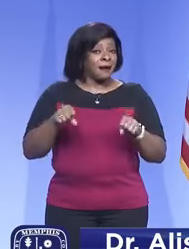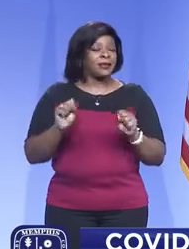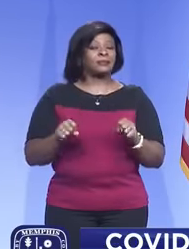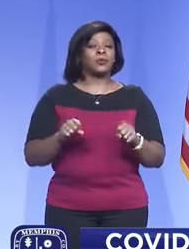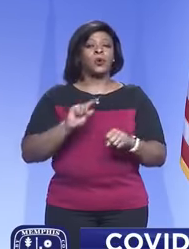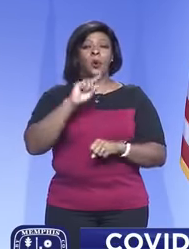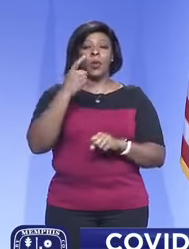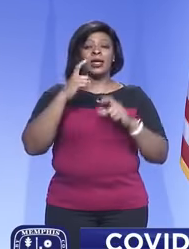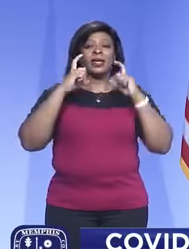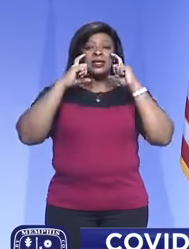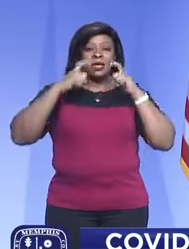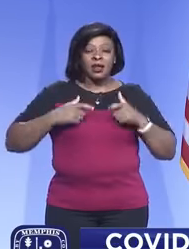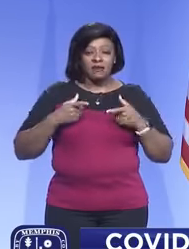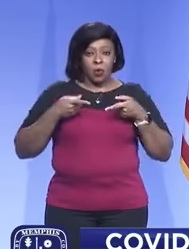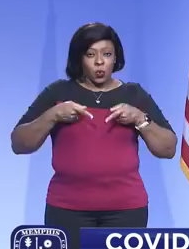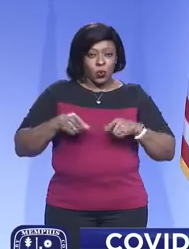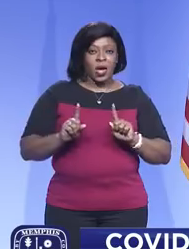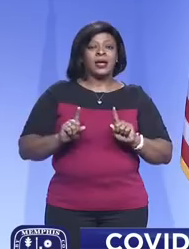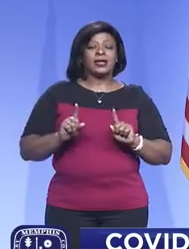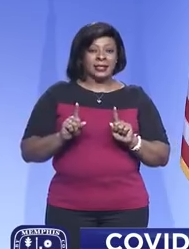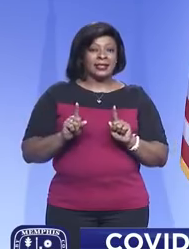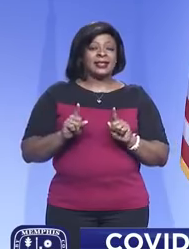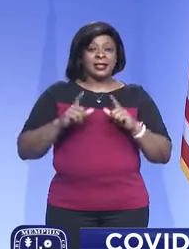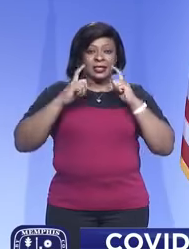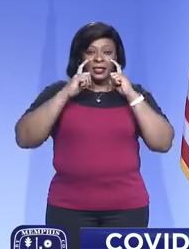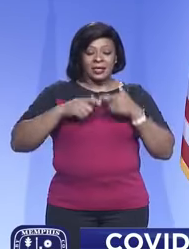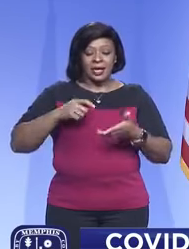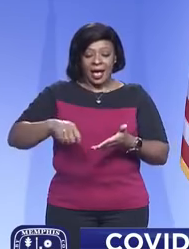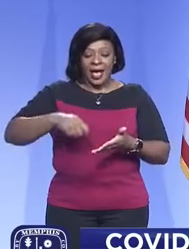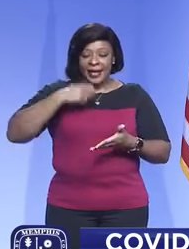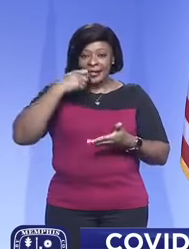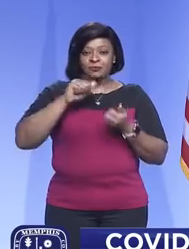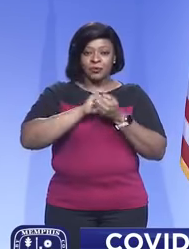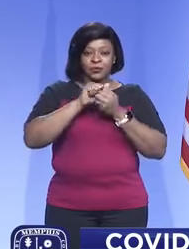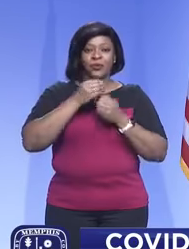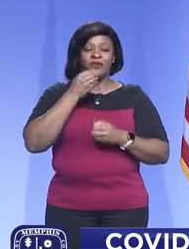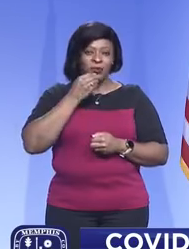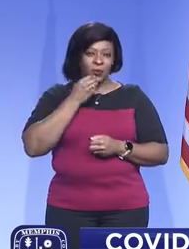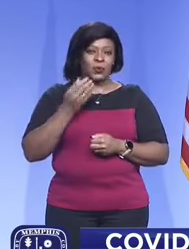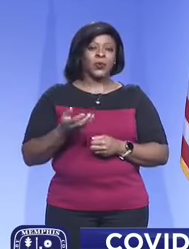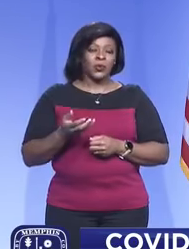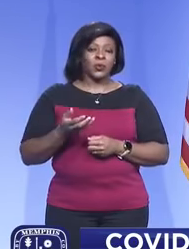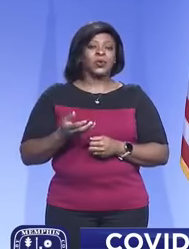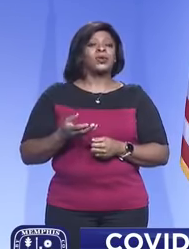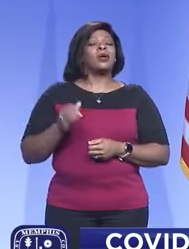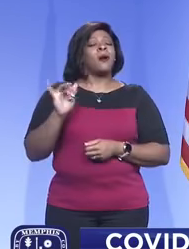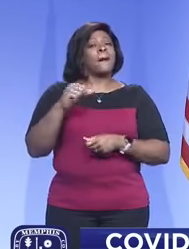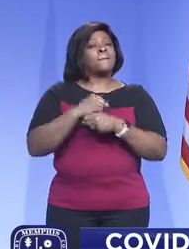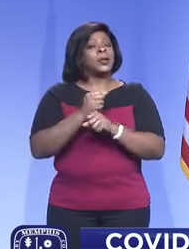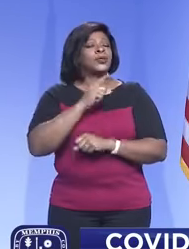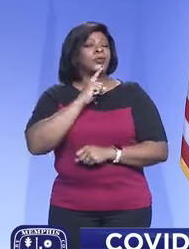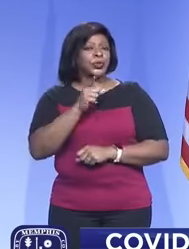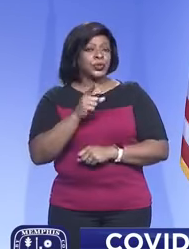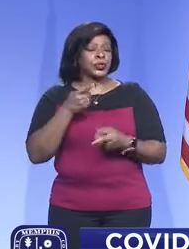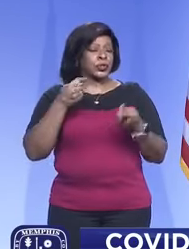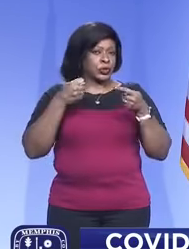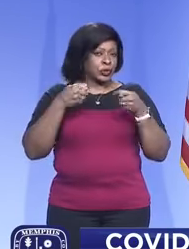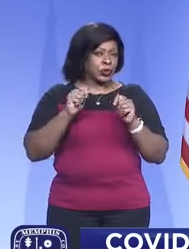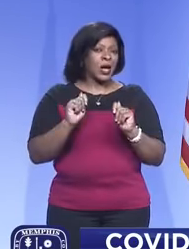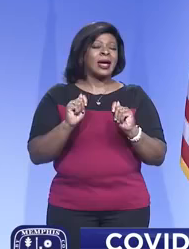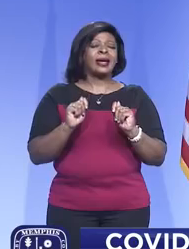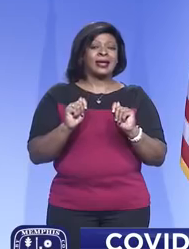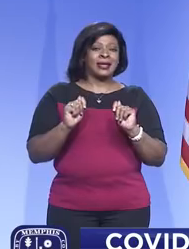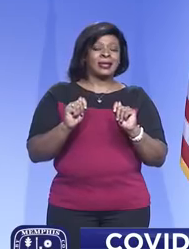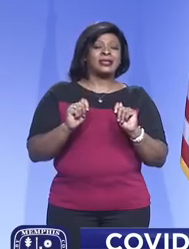really only taking it off while, taking a bite and chewing the food. Also, to make sure that you're trying to go